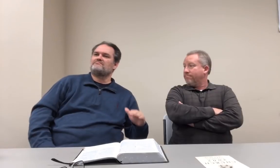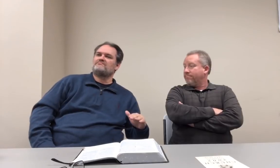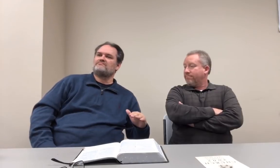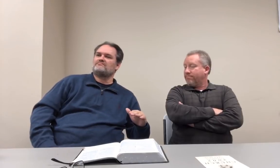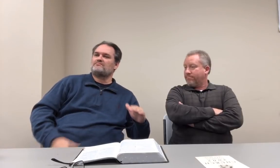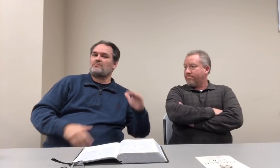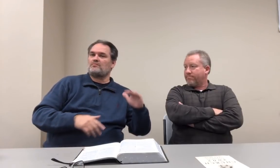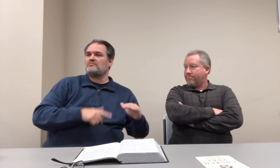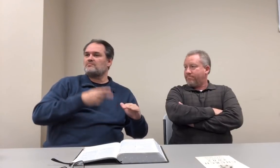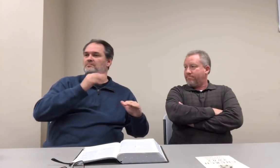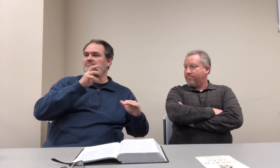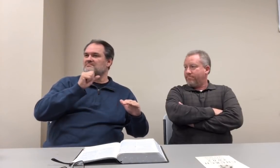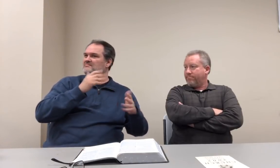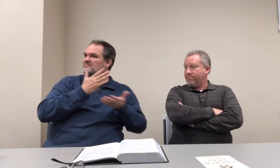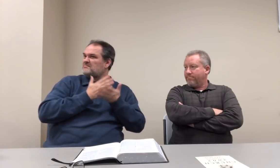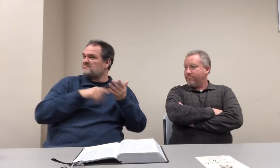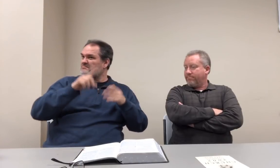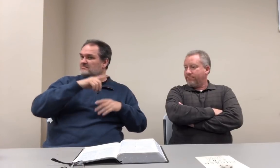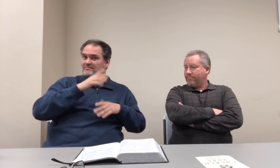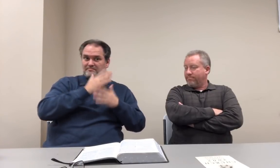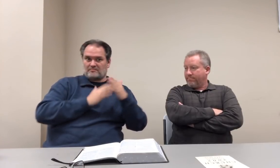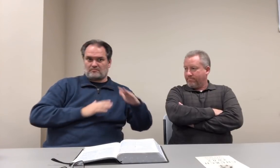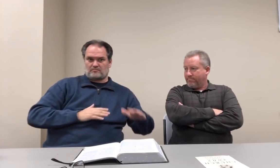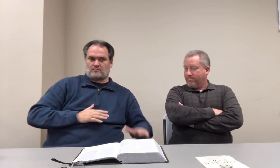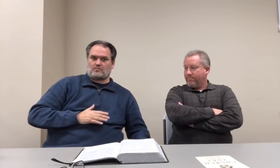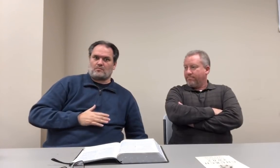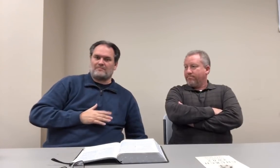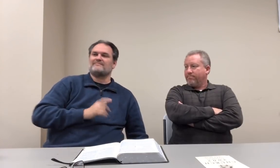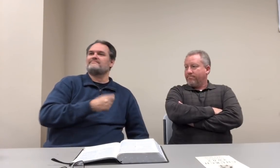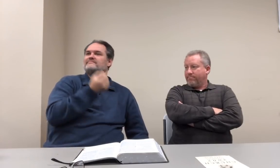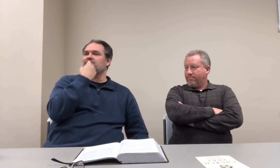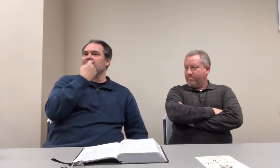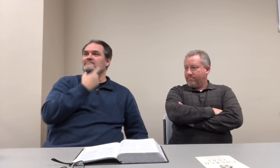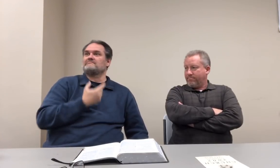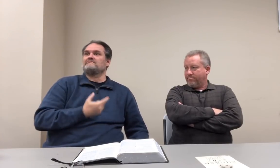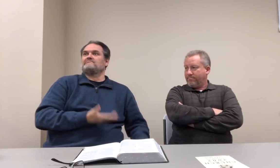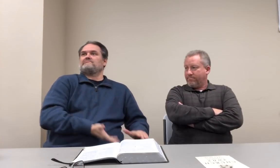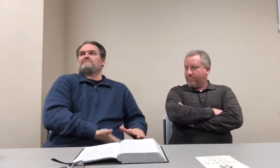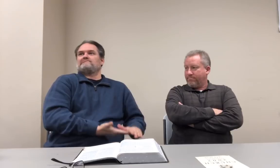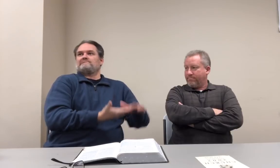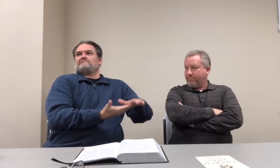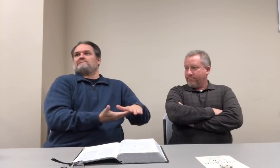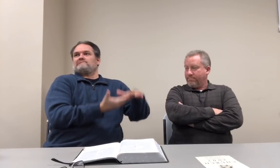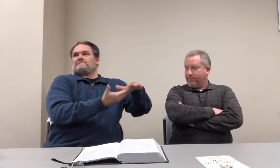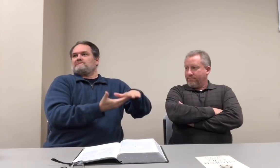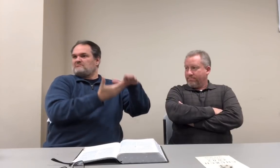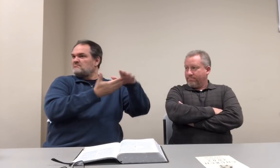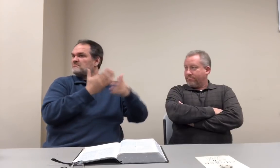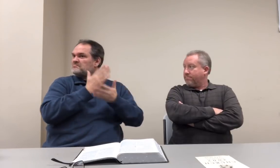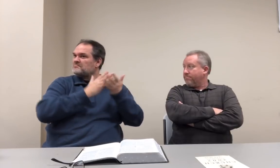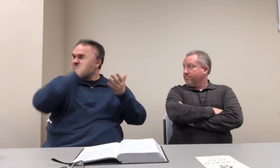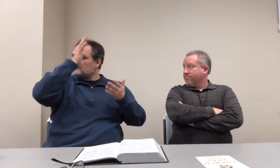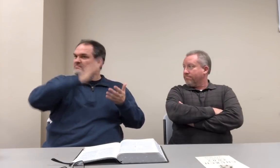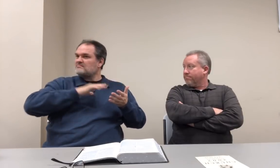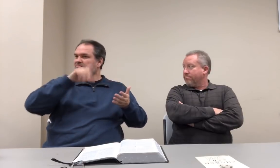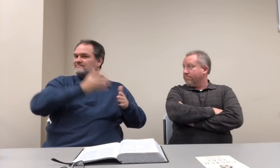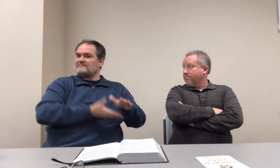Actually, in studying for this, I listened to the R.C. Sproul sermon where he went on a 5-minute rant mad that John Wesley didn't change the